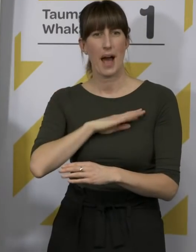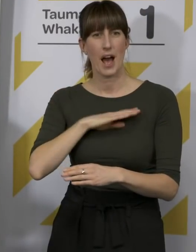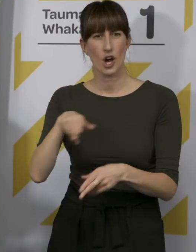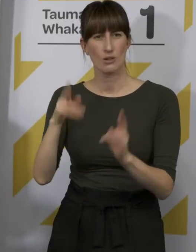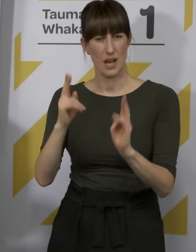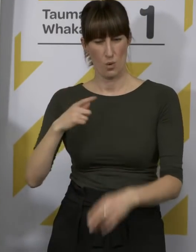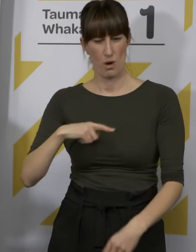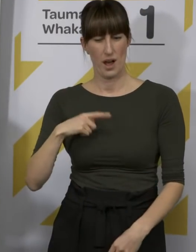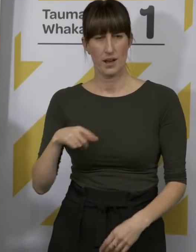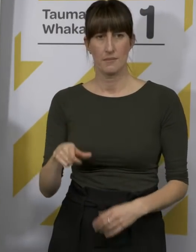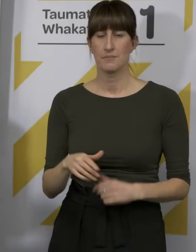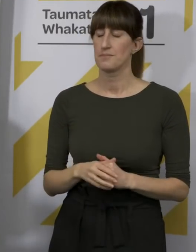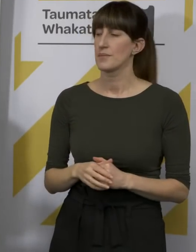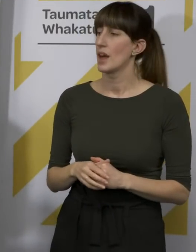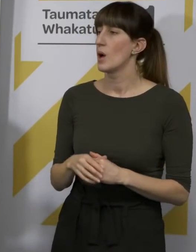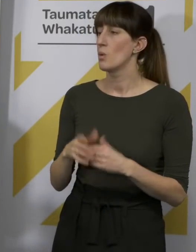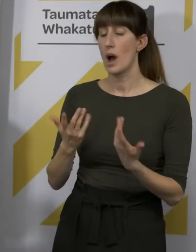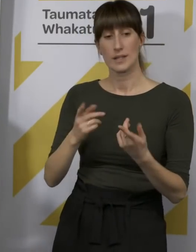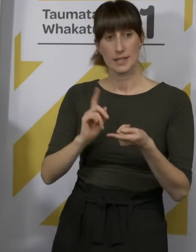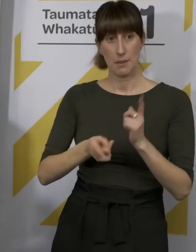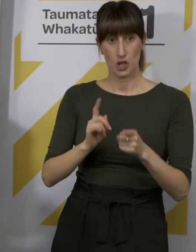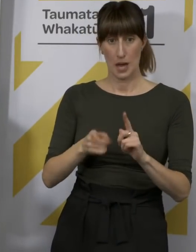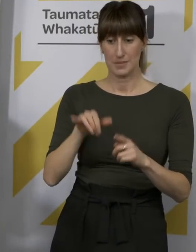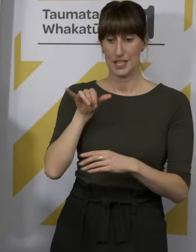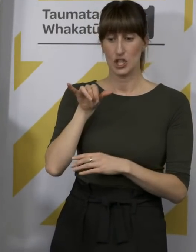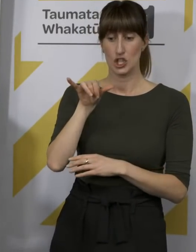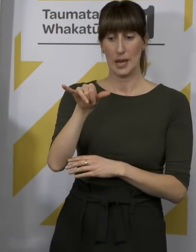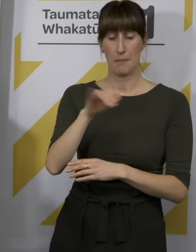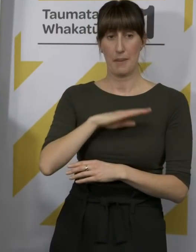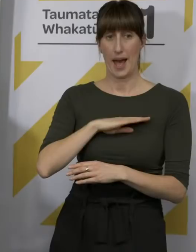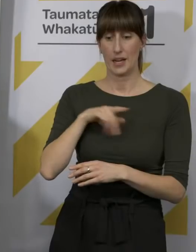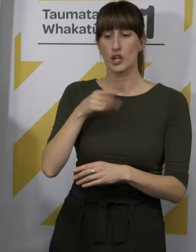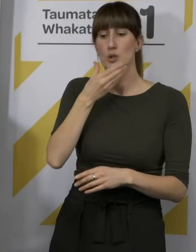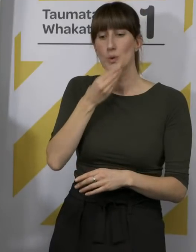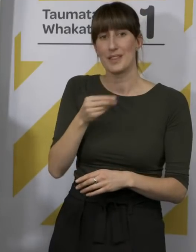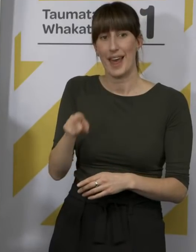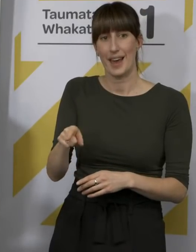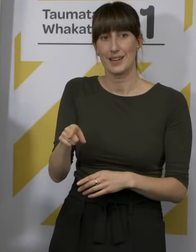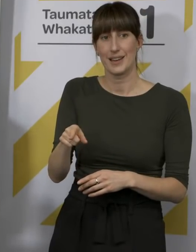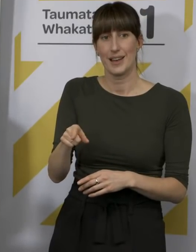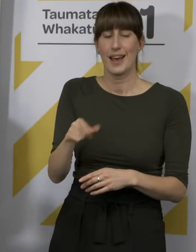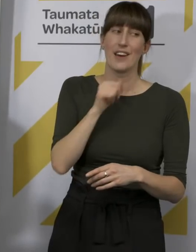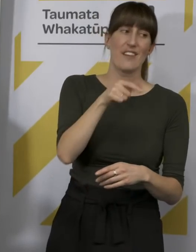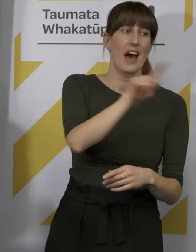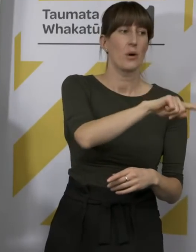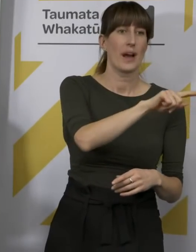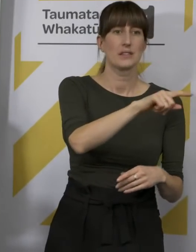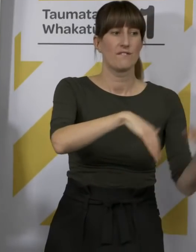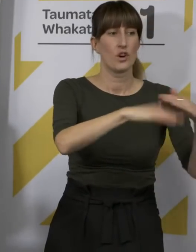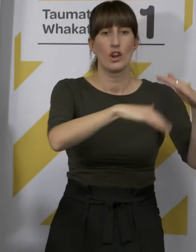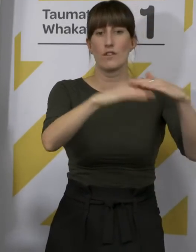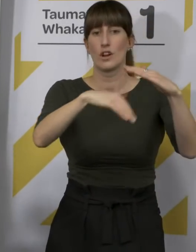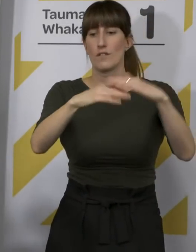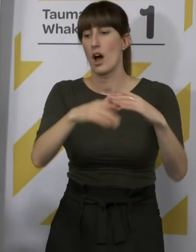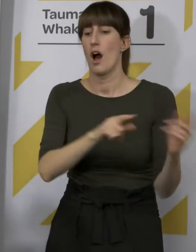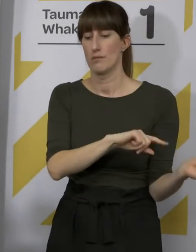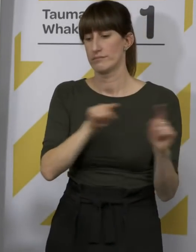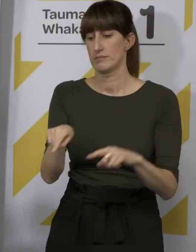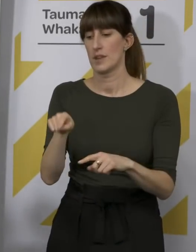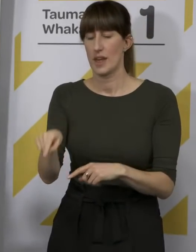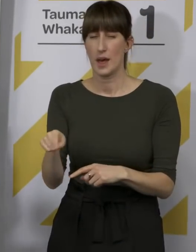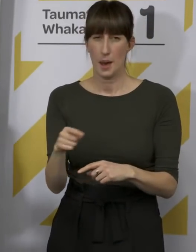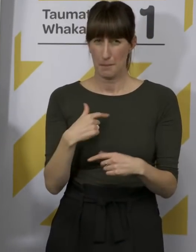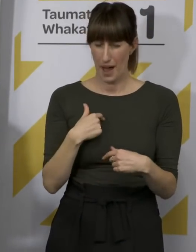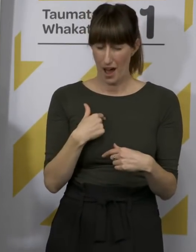is used for managed isolation if the other facilities are full anyway, but evidently I'm told all I have is that there was